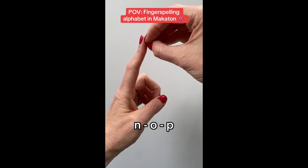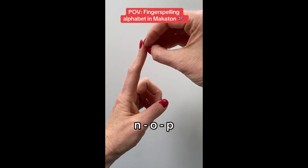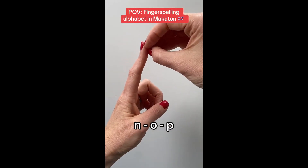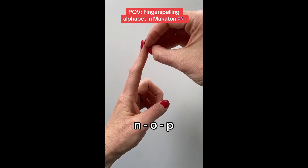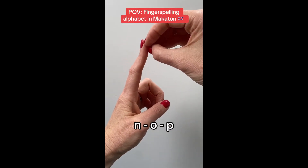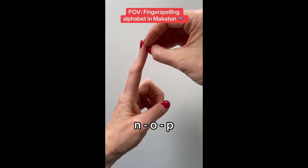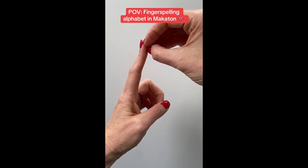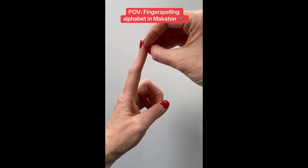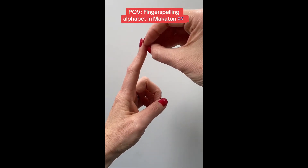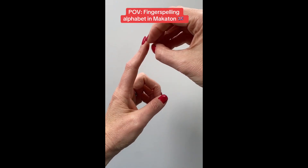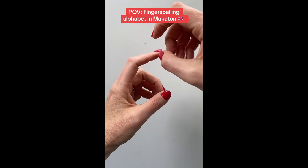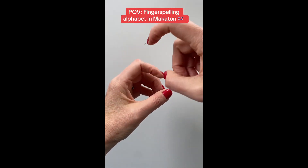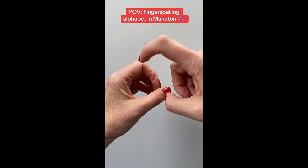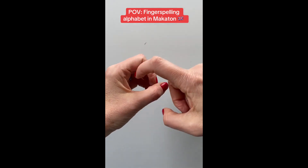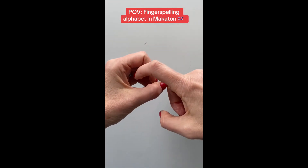P,